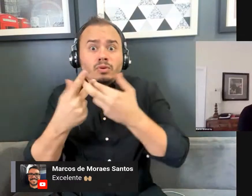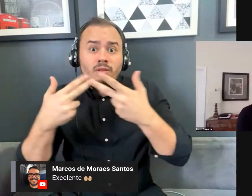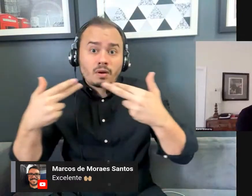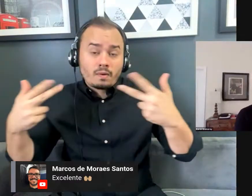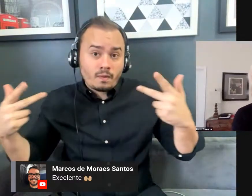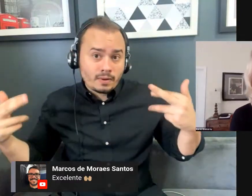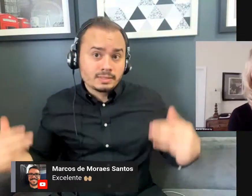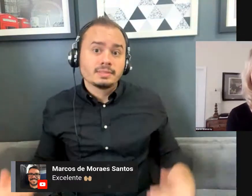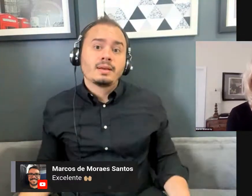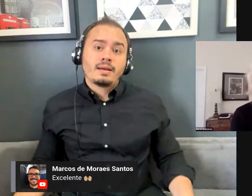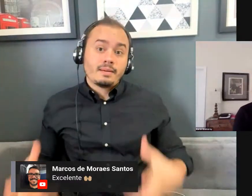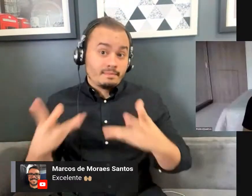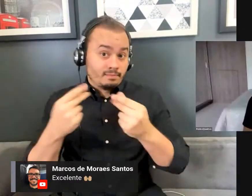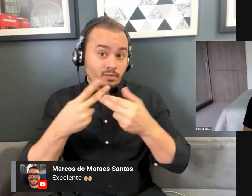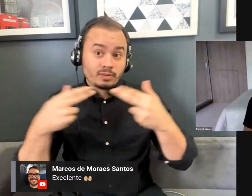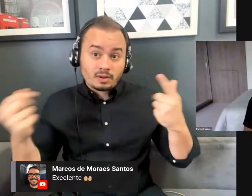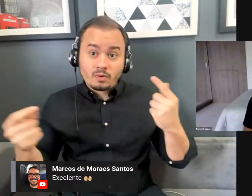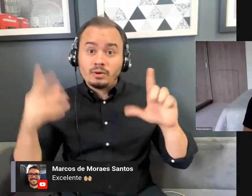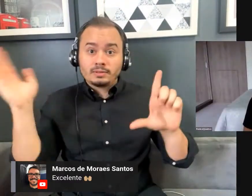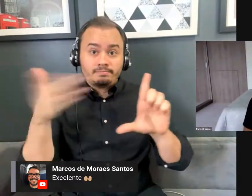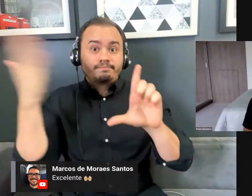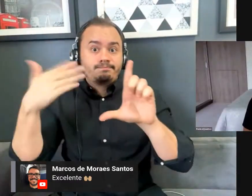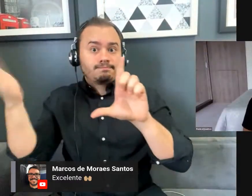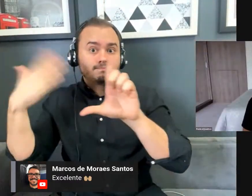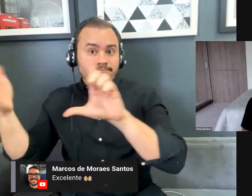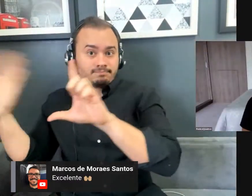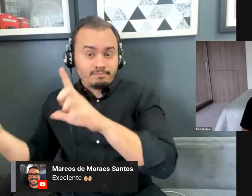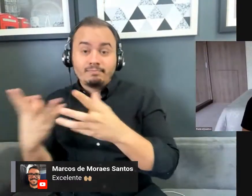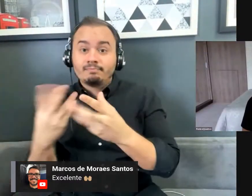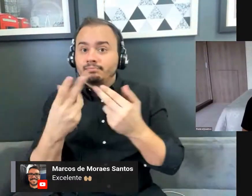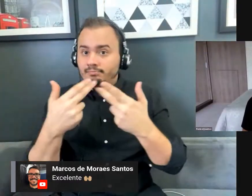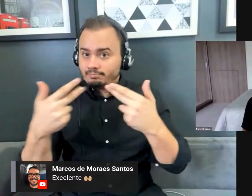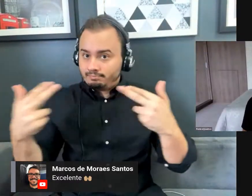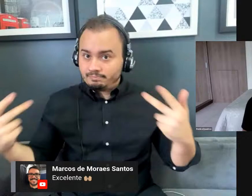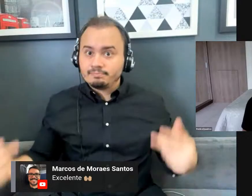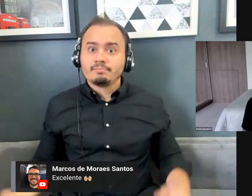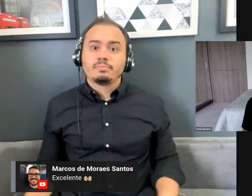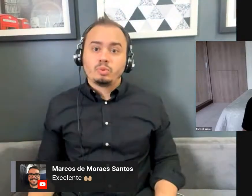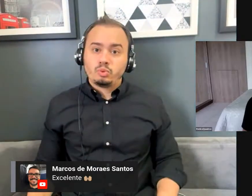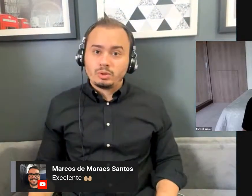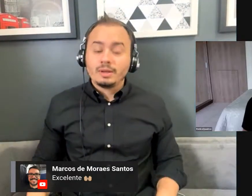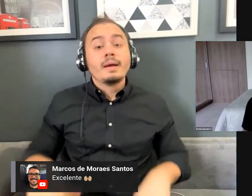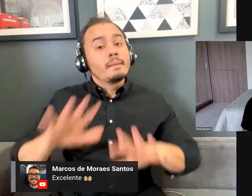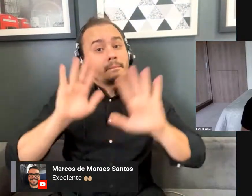results. It's very nice to see this very strong,